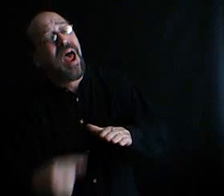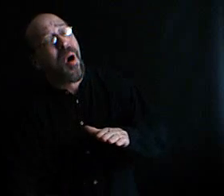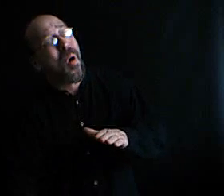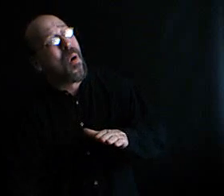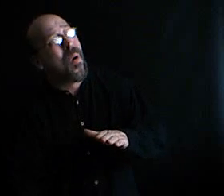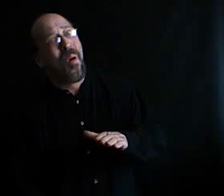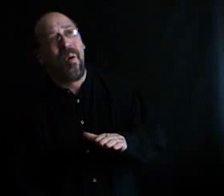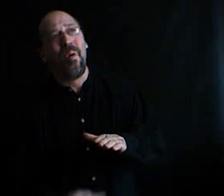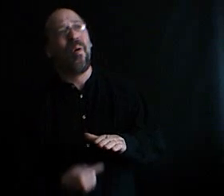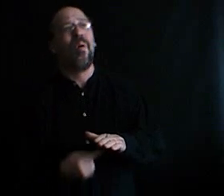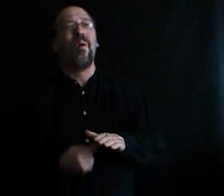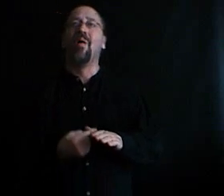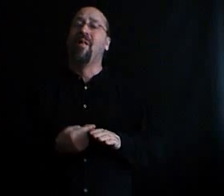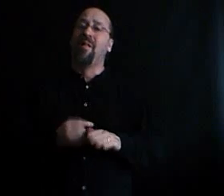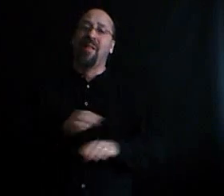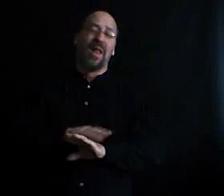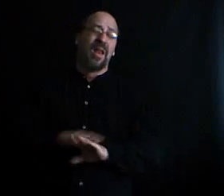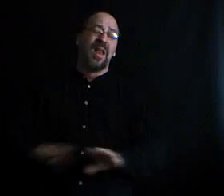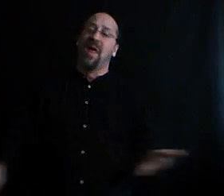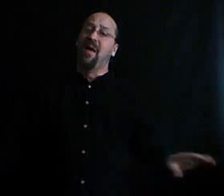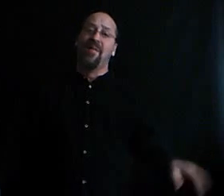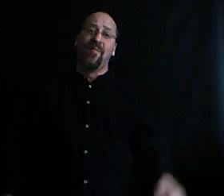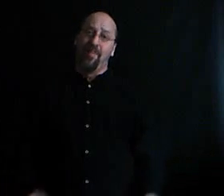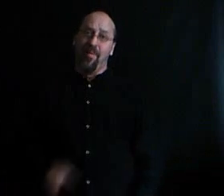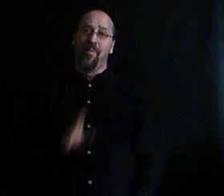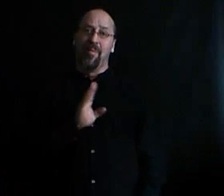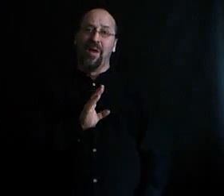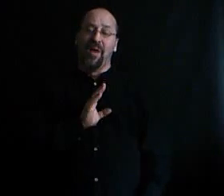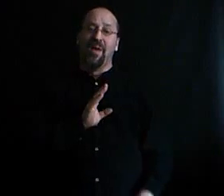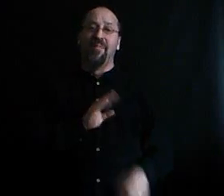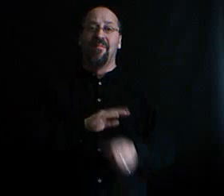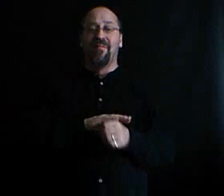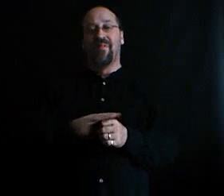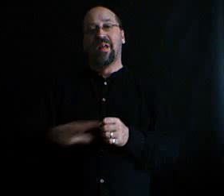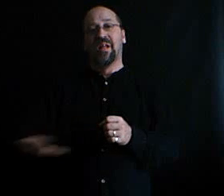hole that can never be filled.